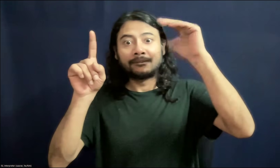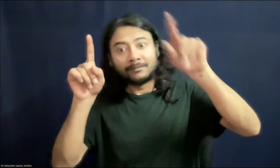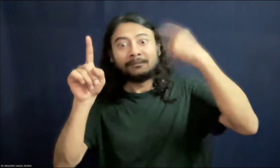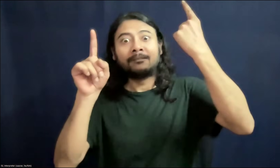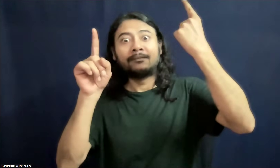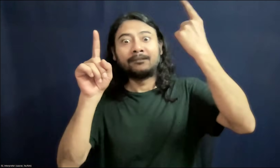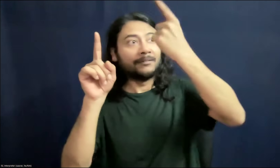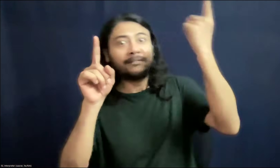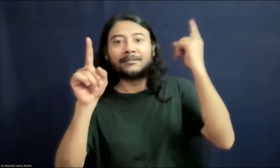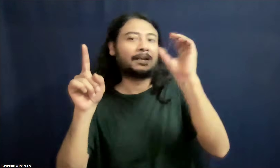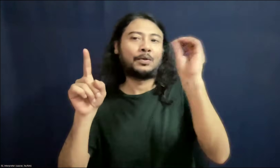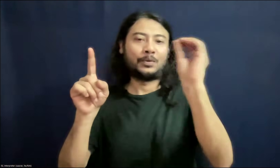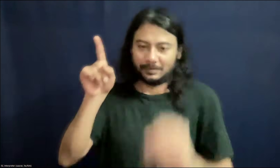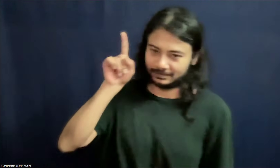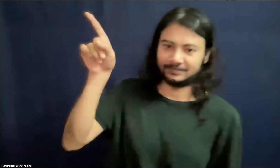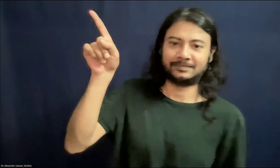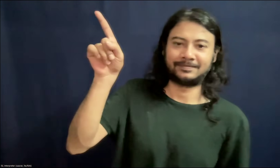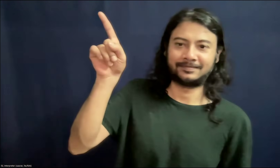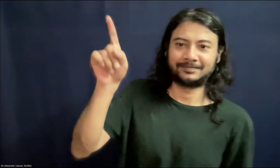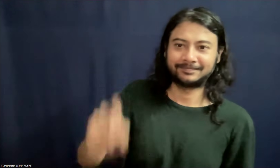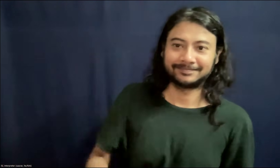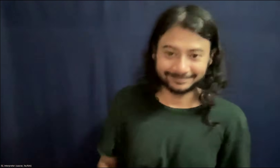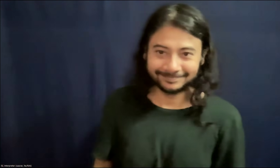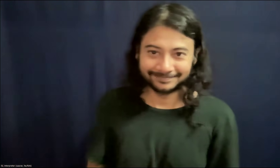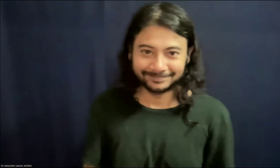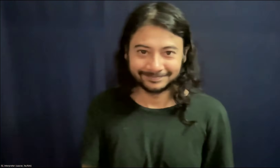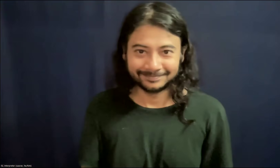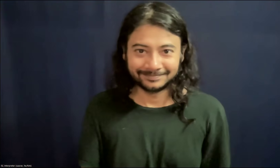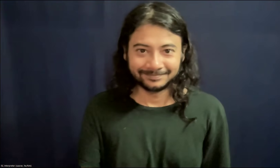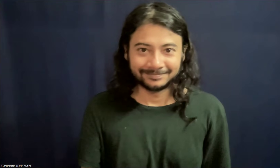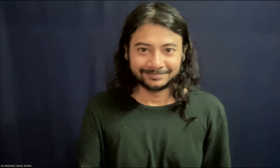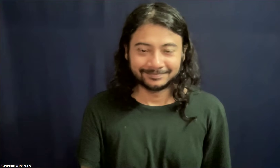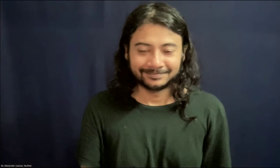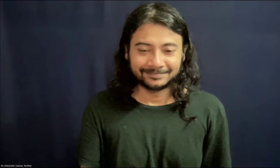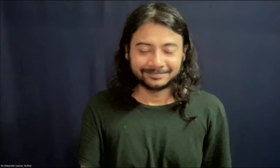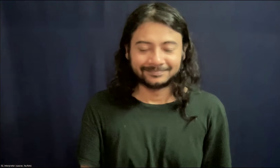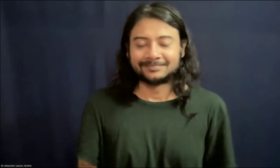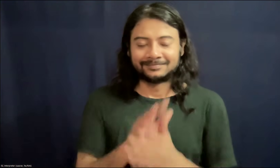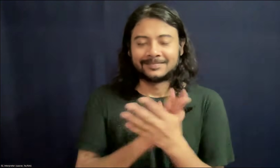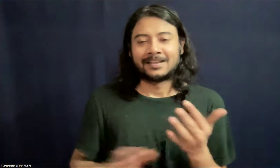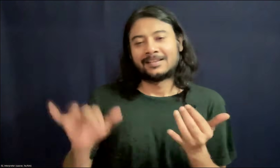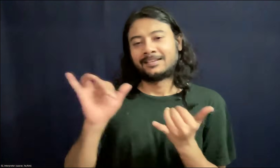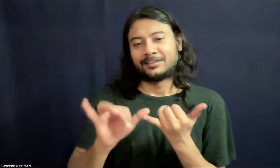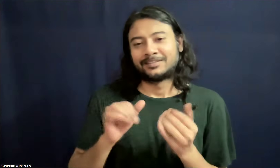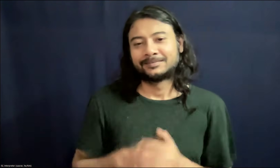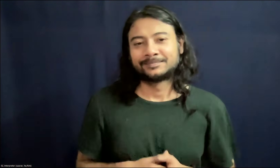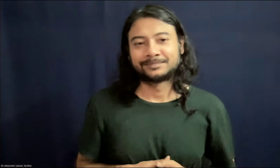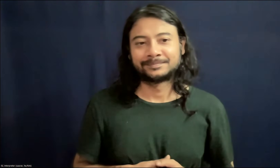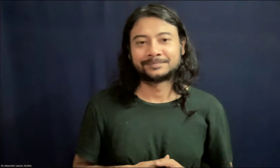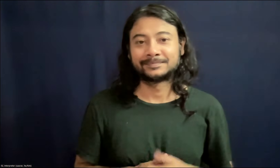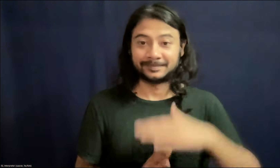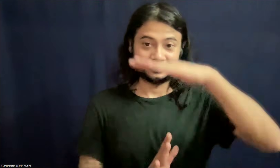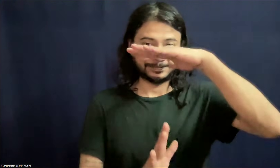Hare Krishna. Yes, so we'll take a short break and we'll come back with whatever questions you have.